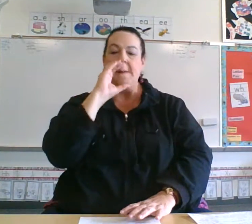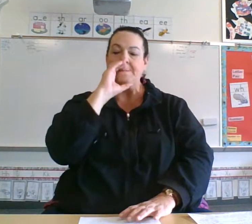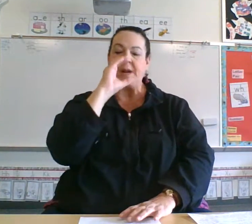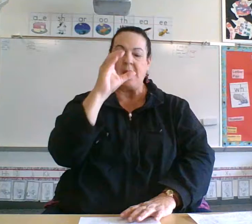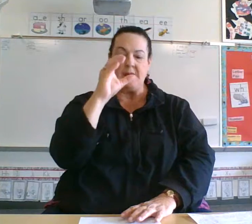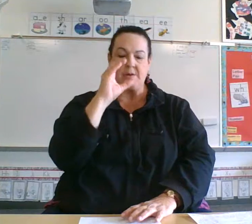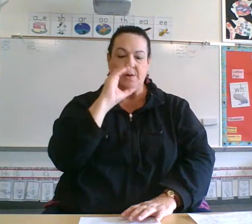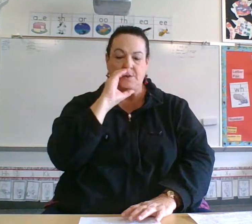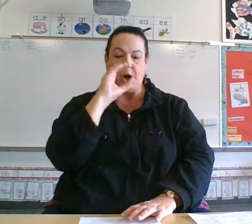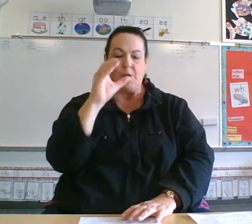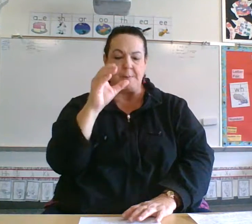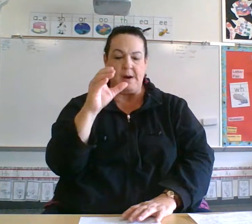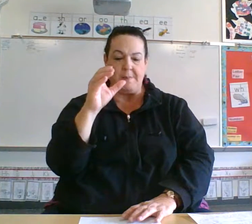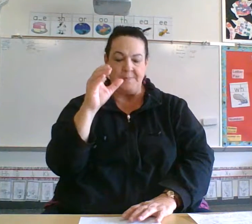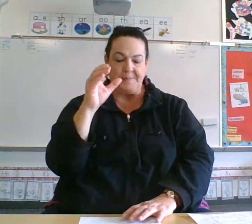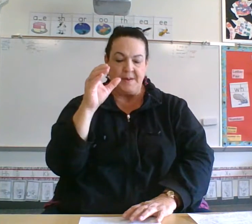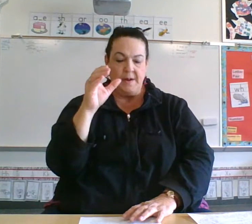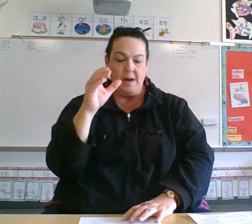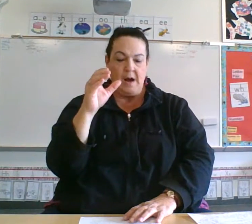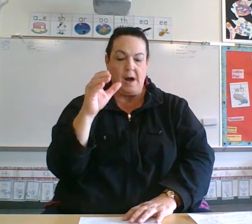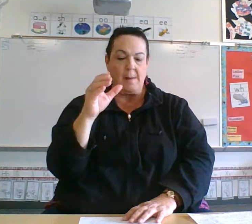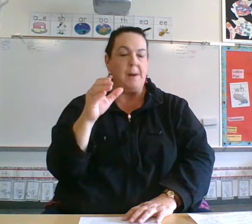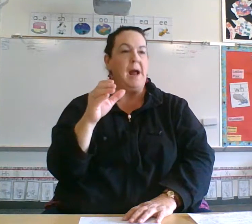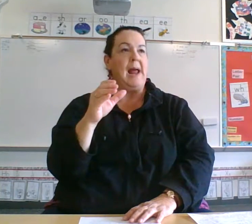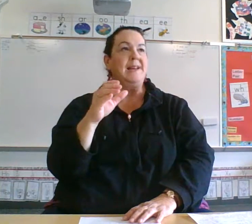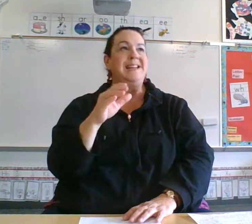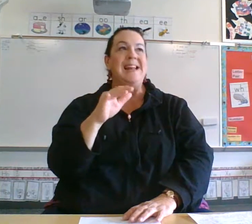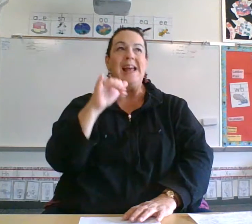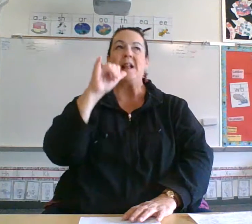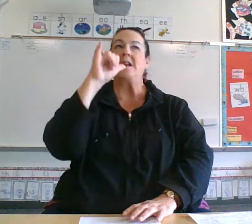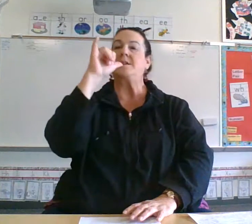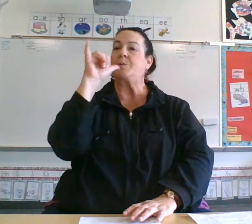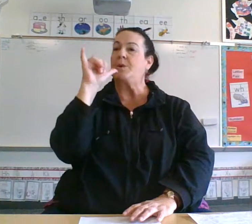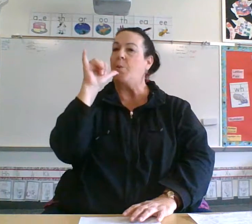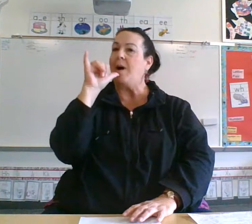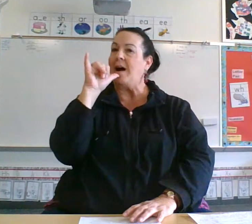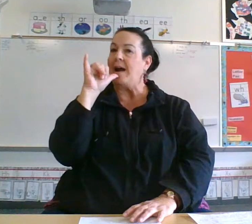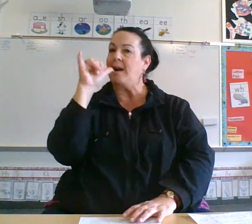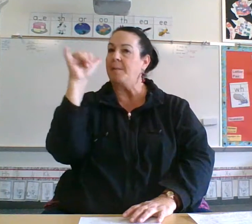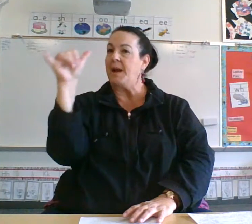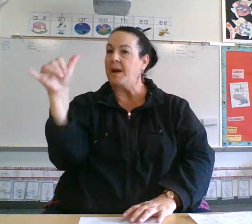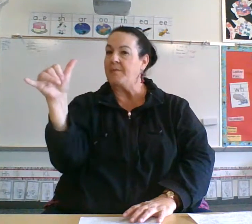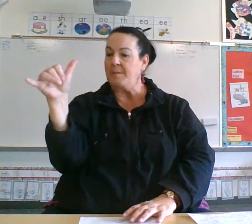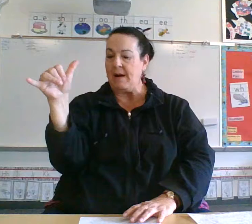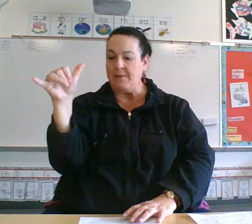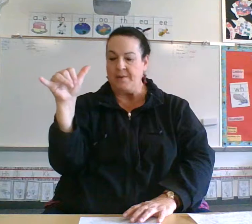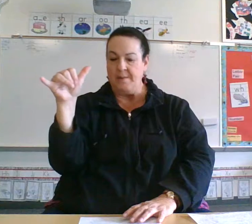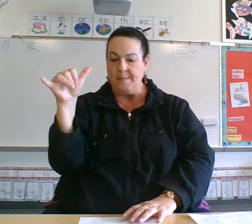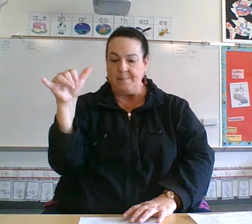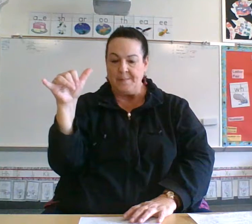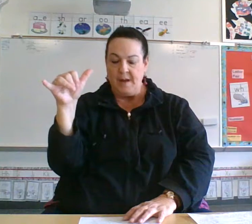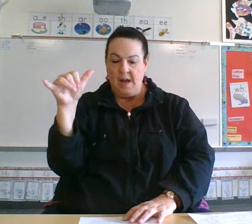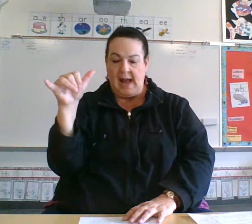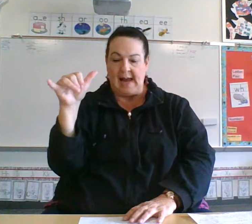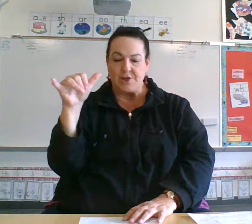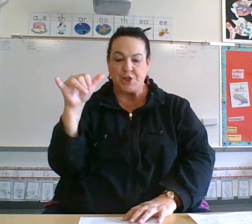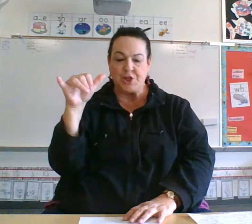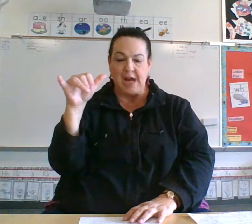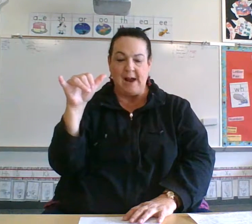But call your mom. And yell is with a Y coming out of your mouth. And